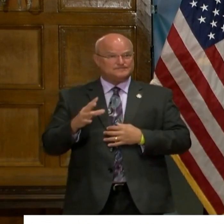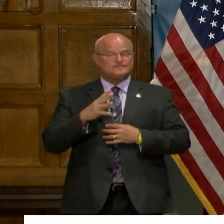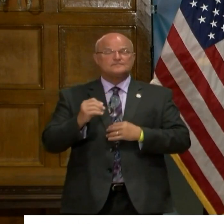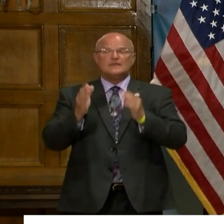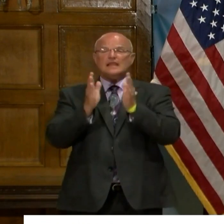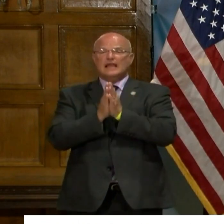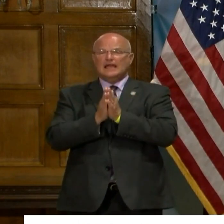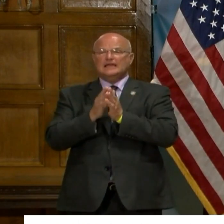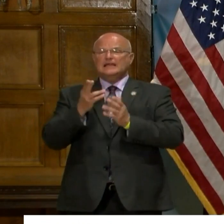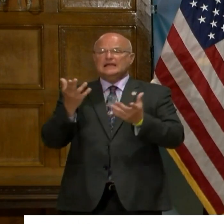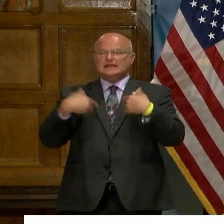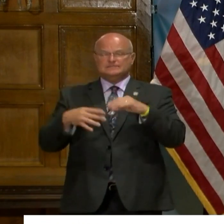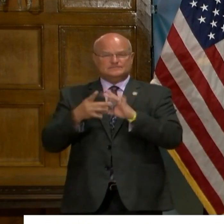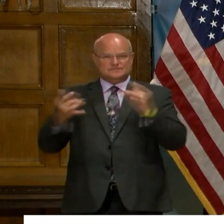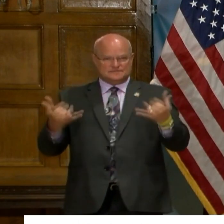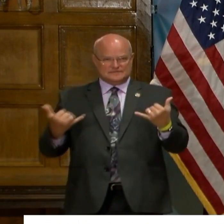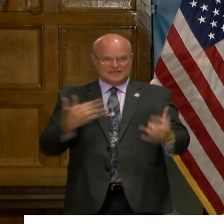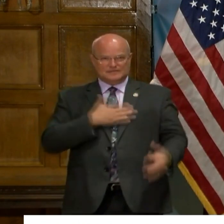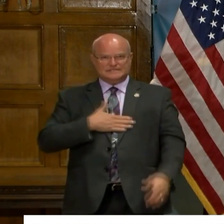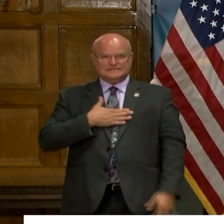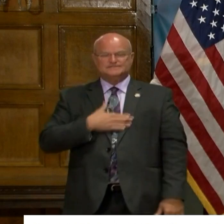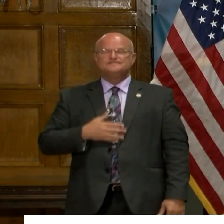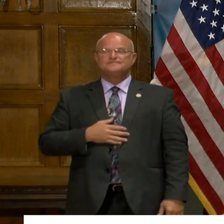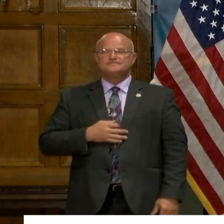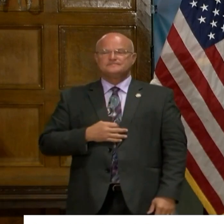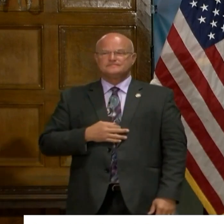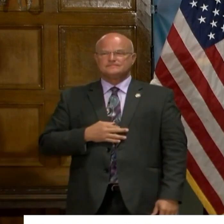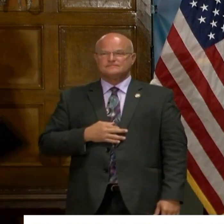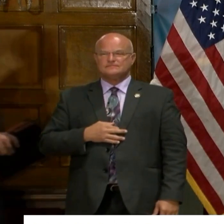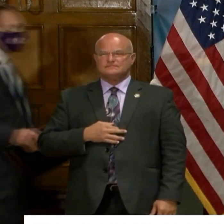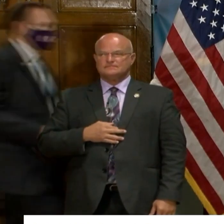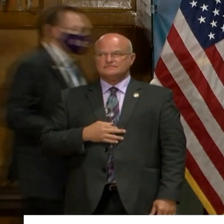and ask him to come make his comments, please.